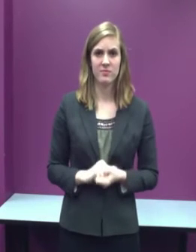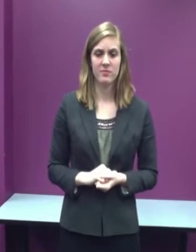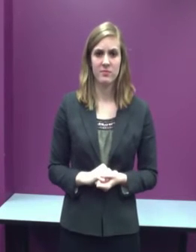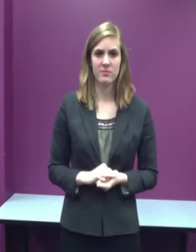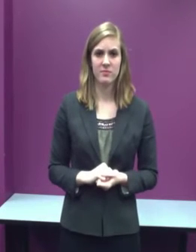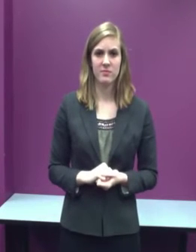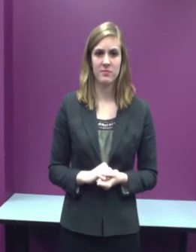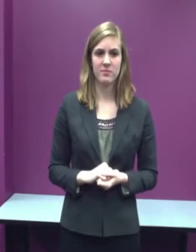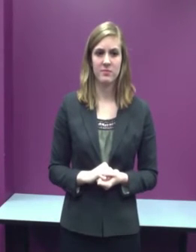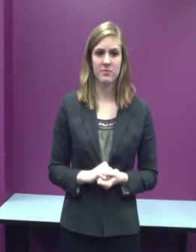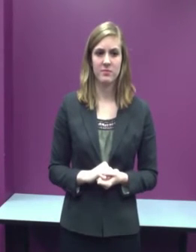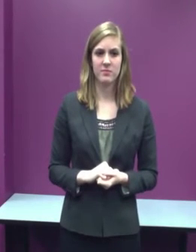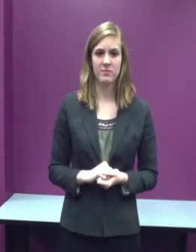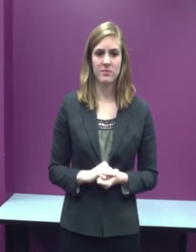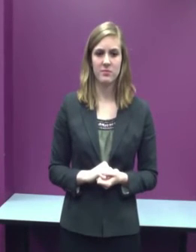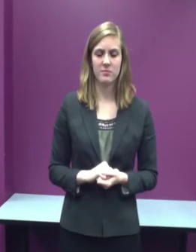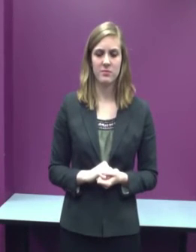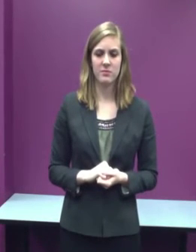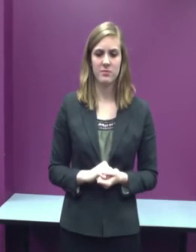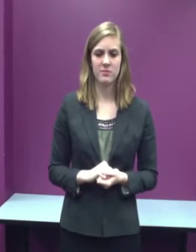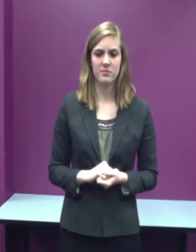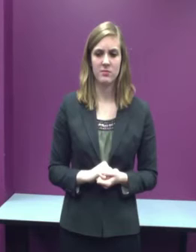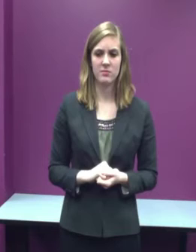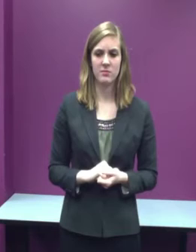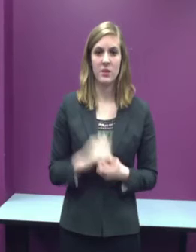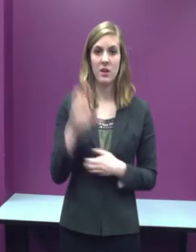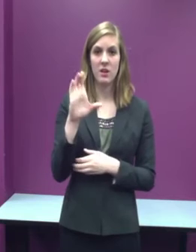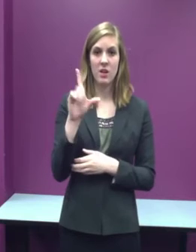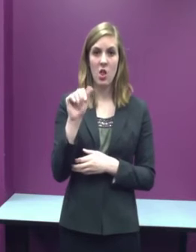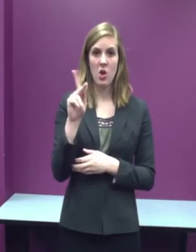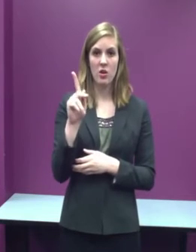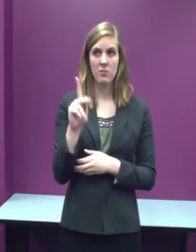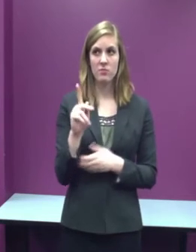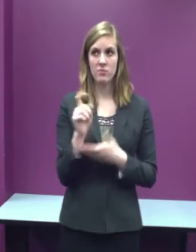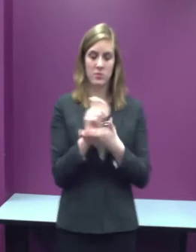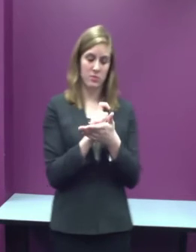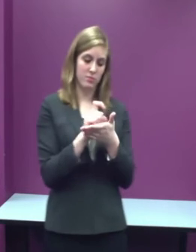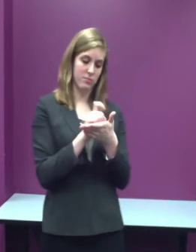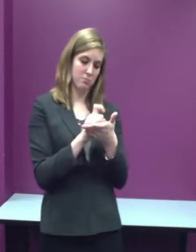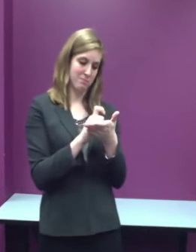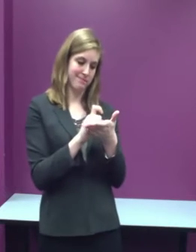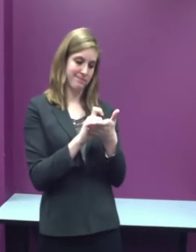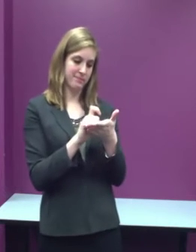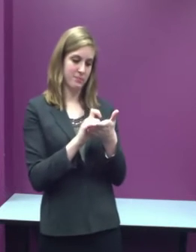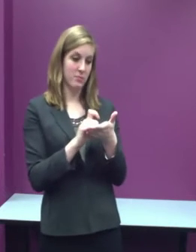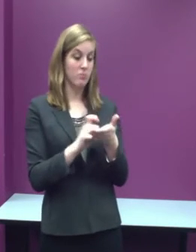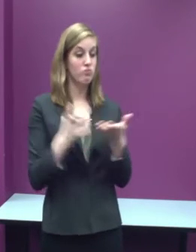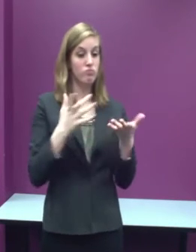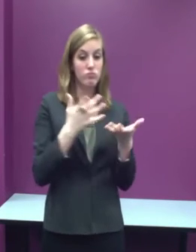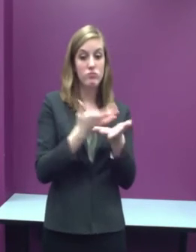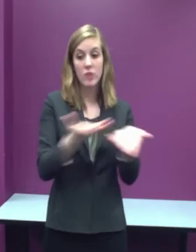Clark wrote in his journal, All in health and readiness to set out, boats and everything complete with the necessary stores of